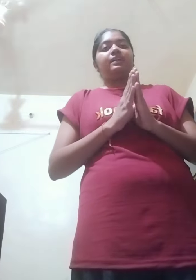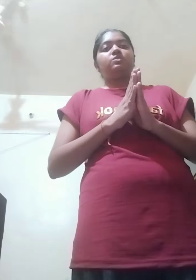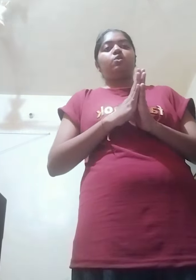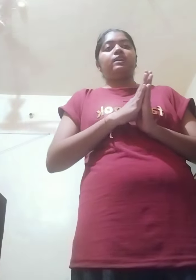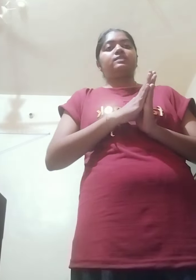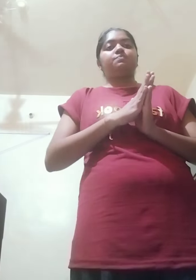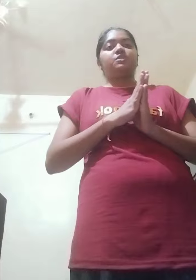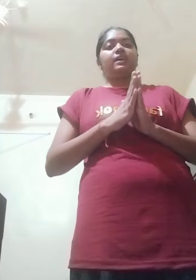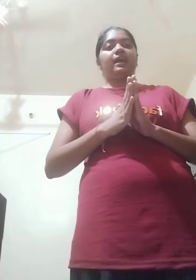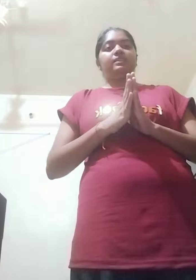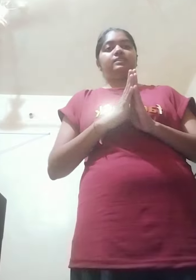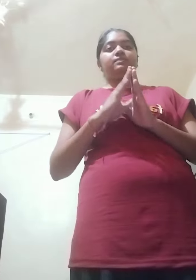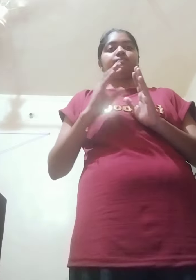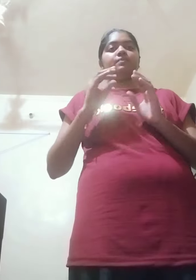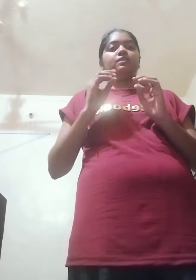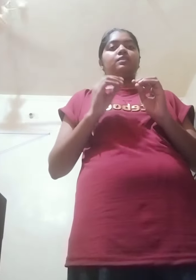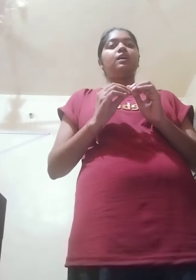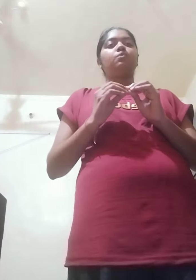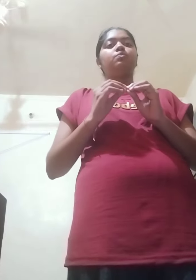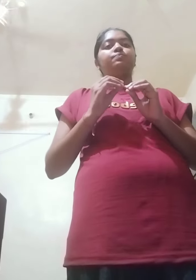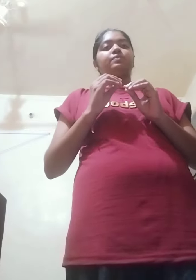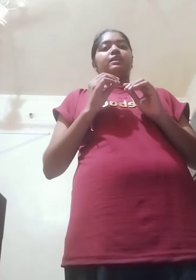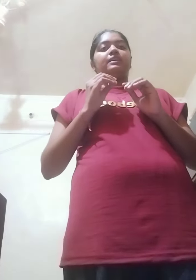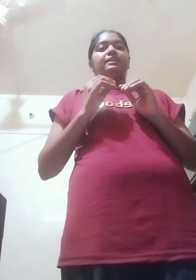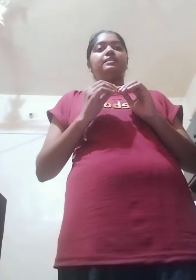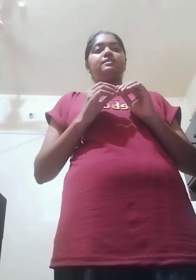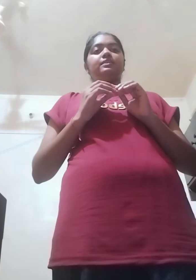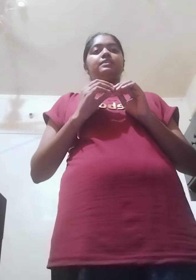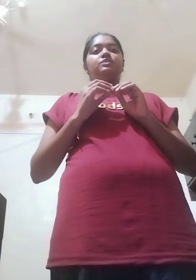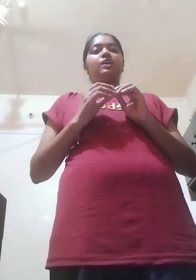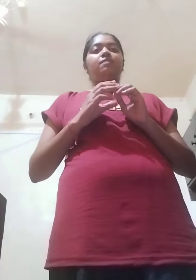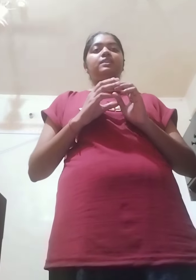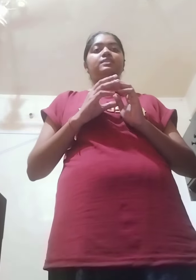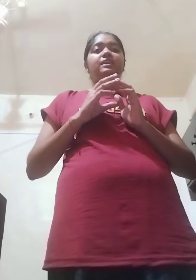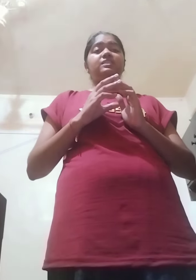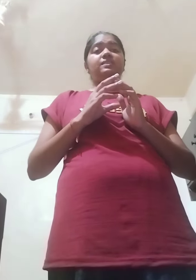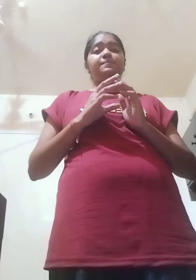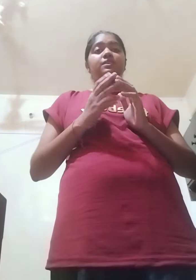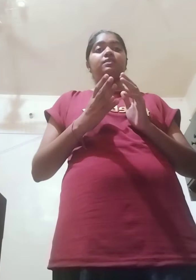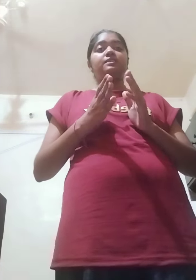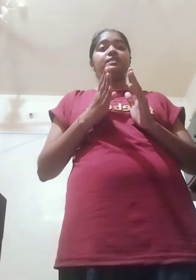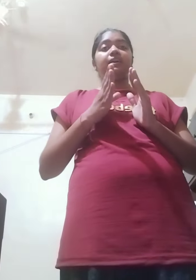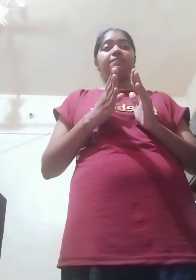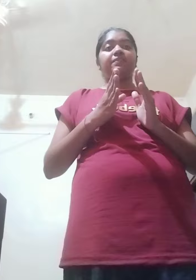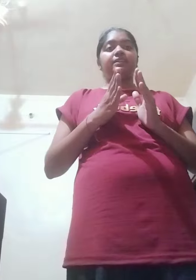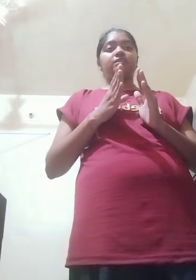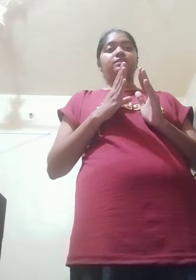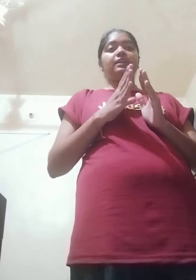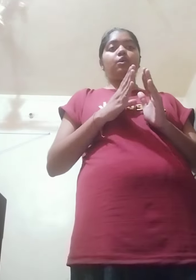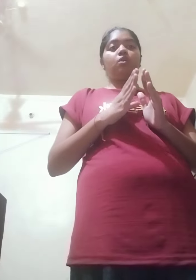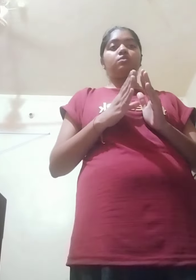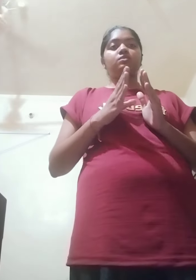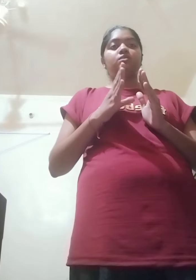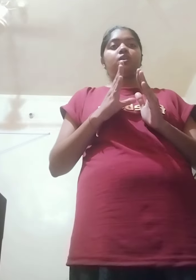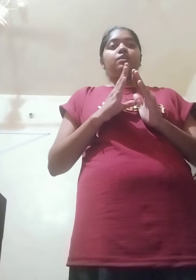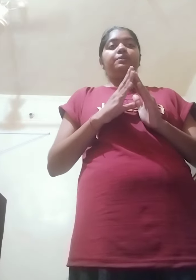called exception handling. Now in the Java, this exception is the event that occurs during